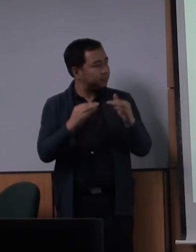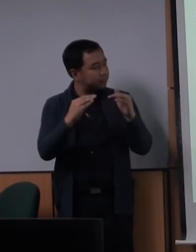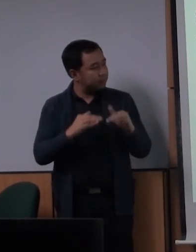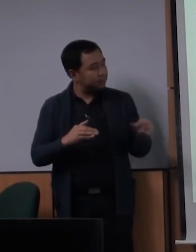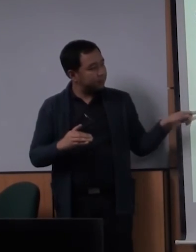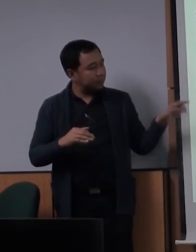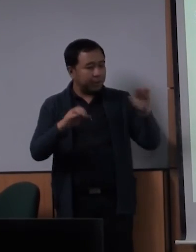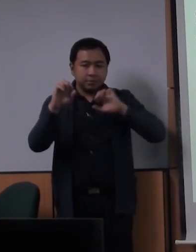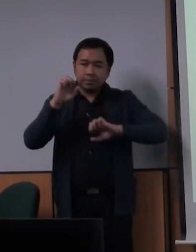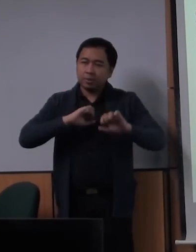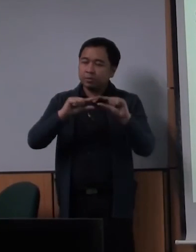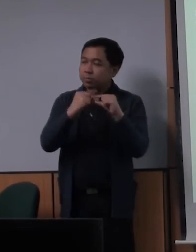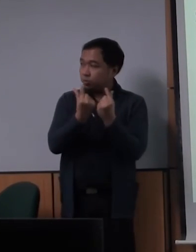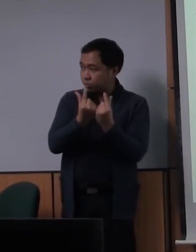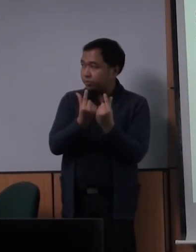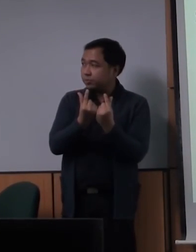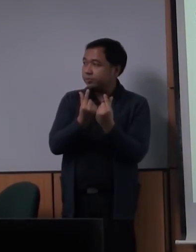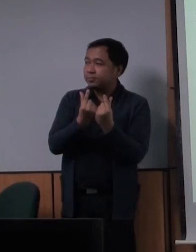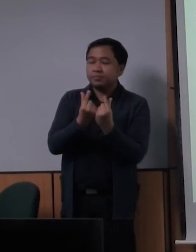then yung experimental group,